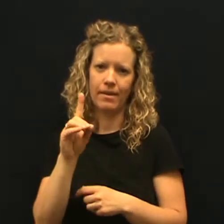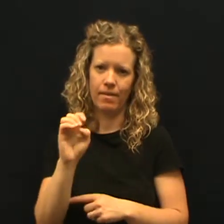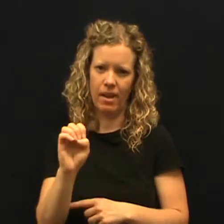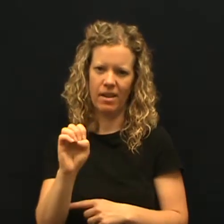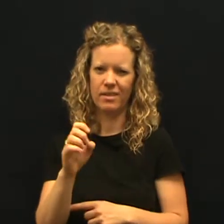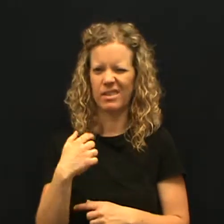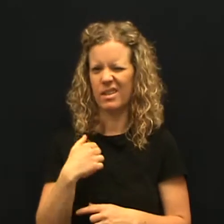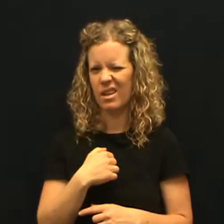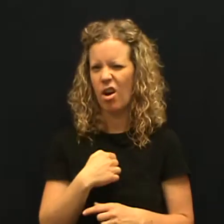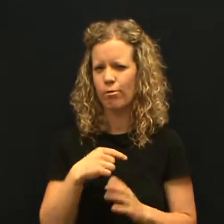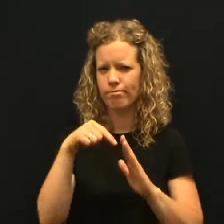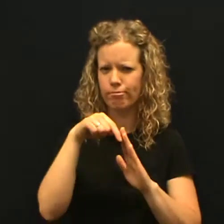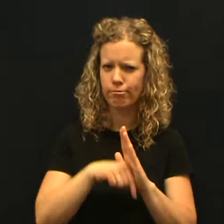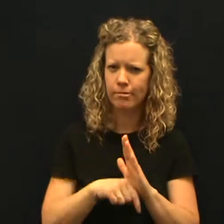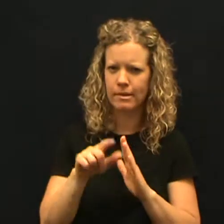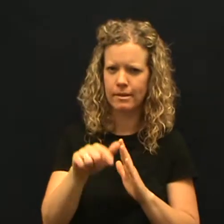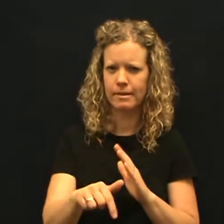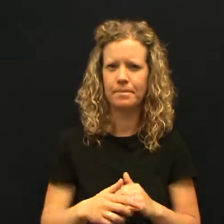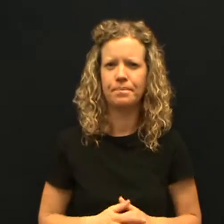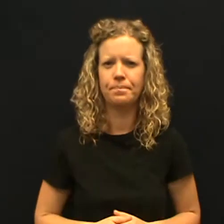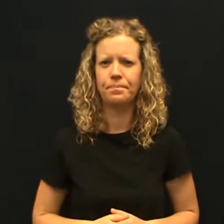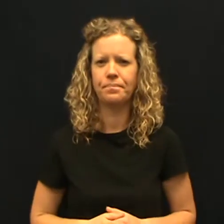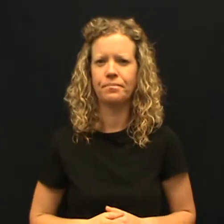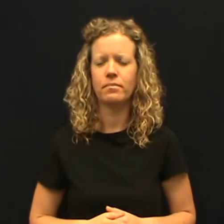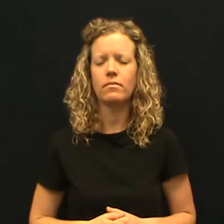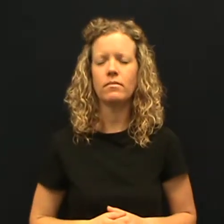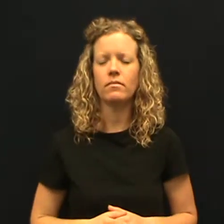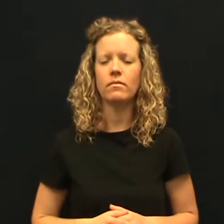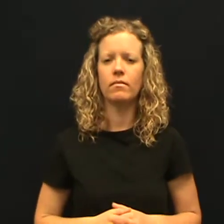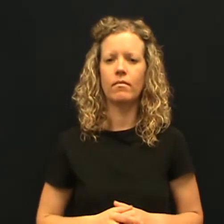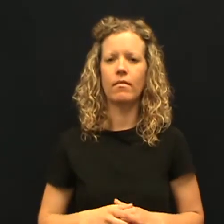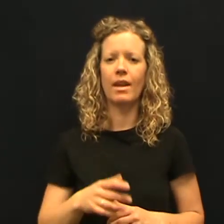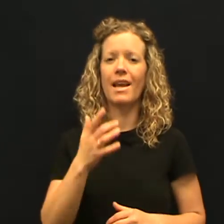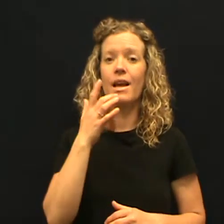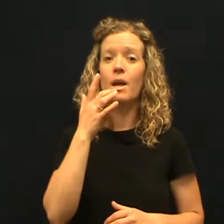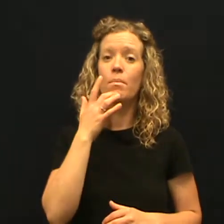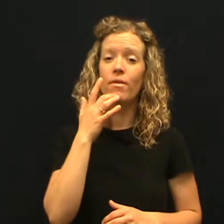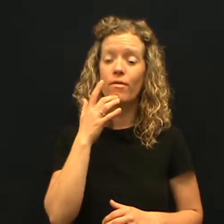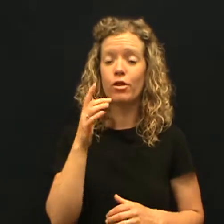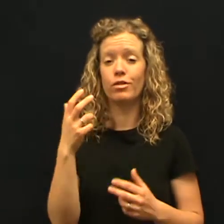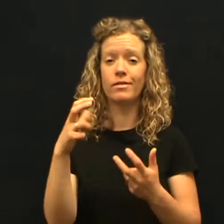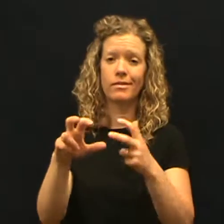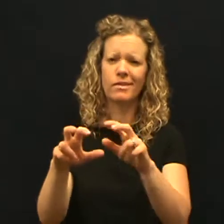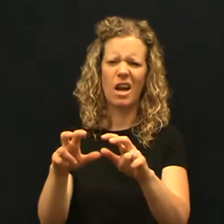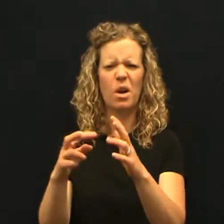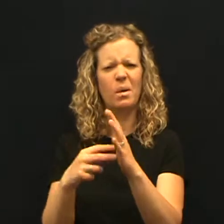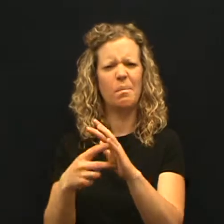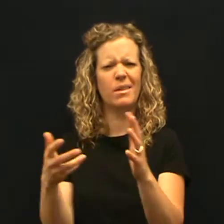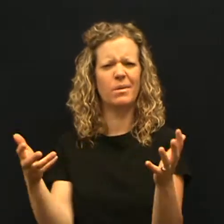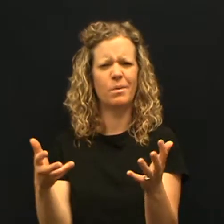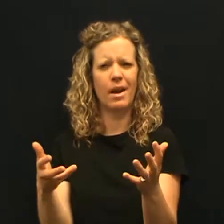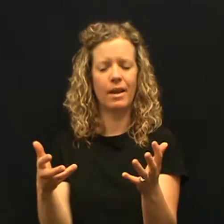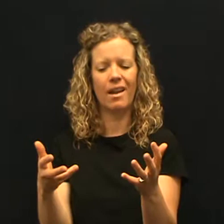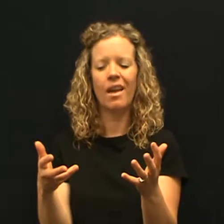next slide. So what is this thing we call preferred stock? Well, preferred stock is a type of